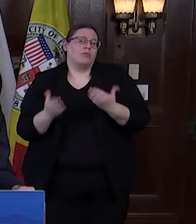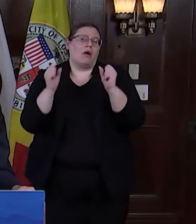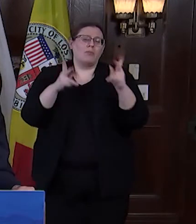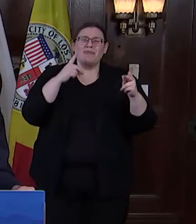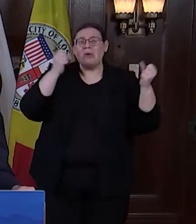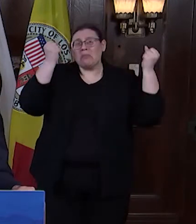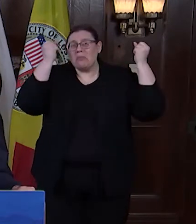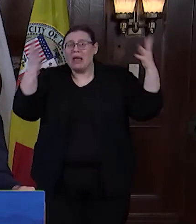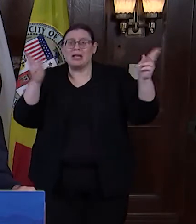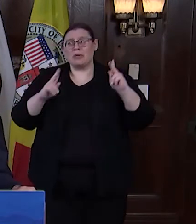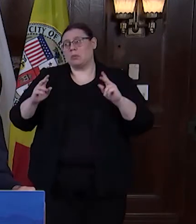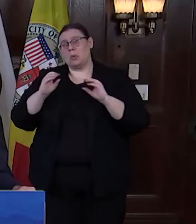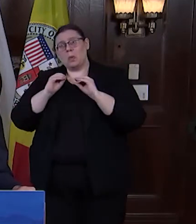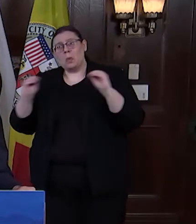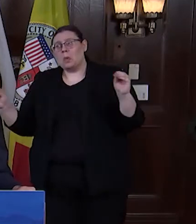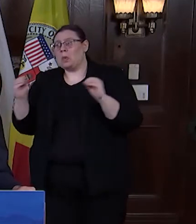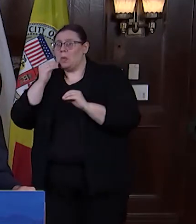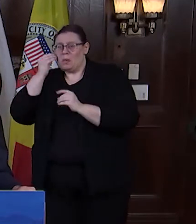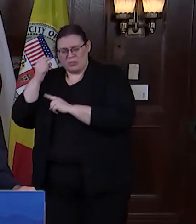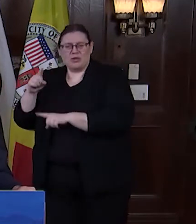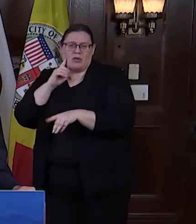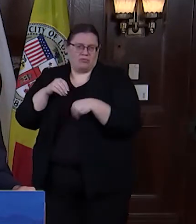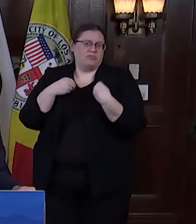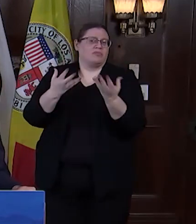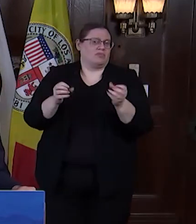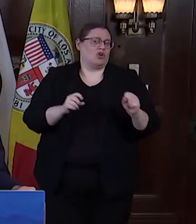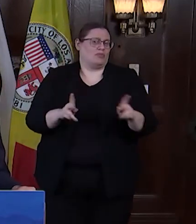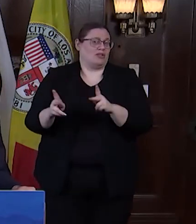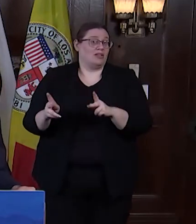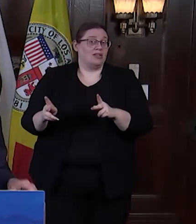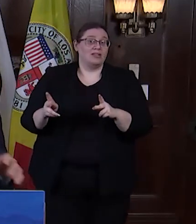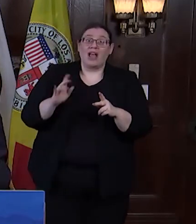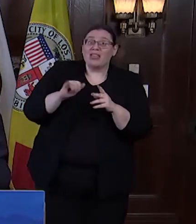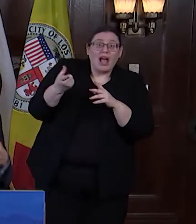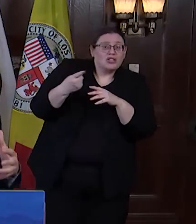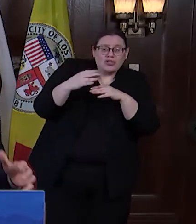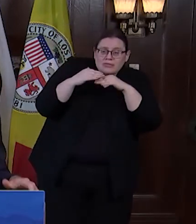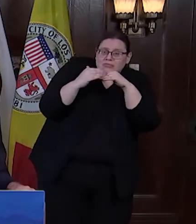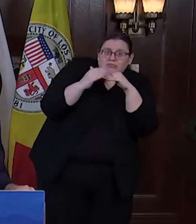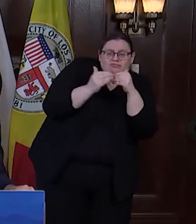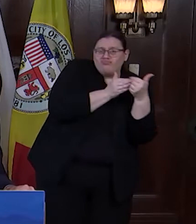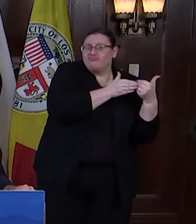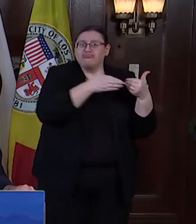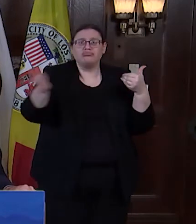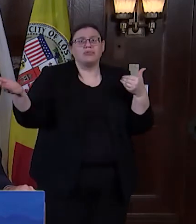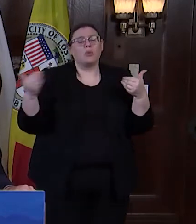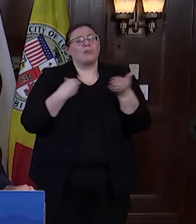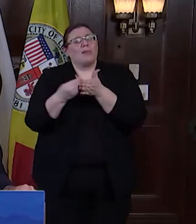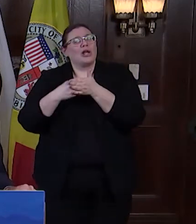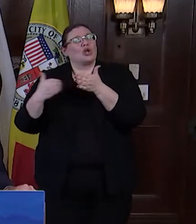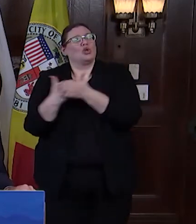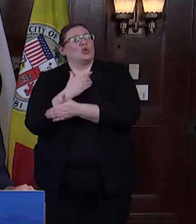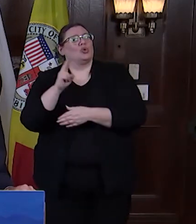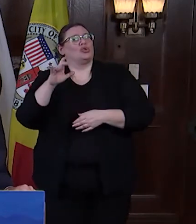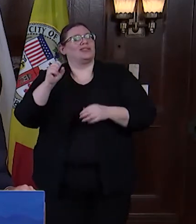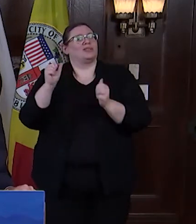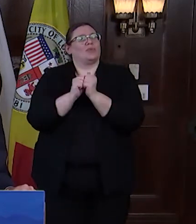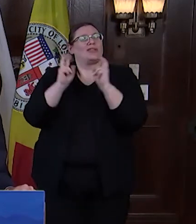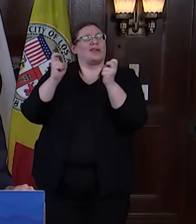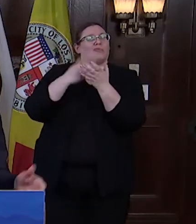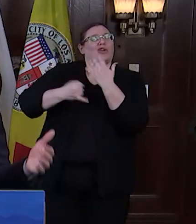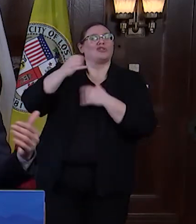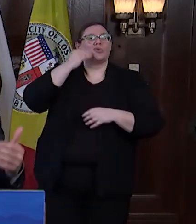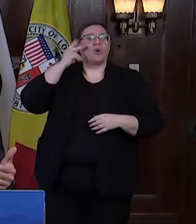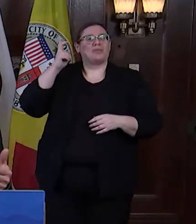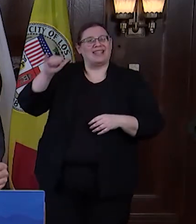dozens of unhoused families in the area. And this is only the beginning. Together with the hundreds of new units we're buying with Project Home Key, with the